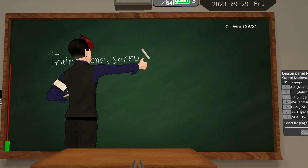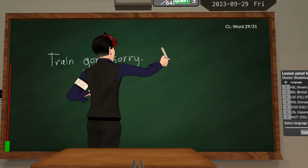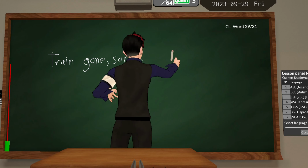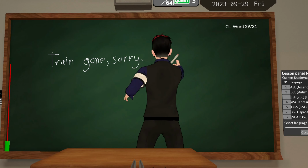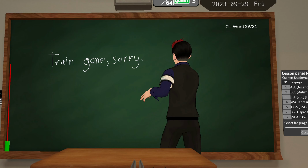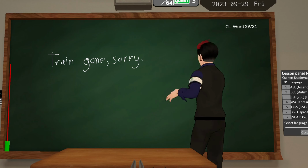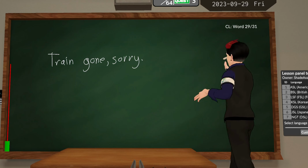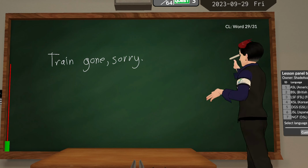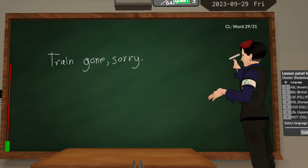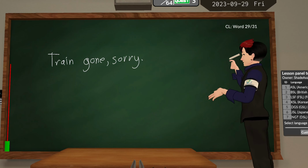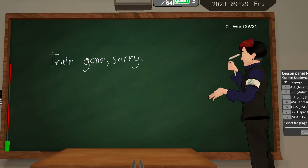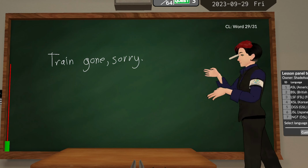All right, train gone. Sorry.